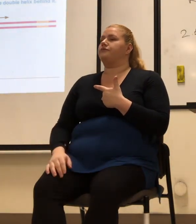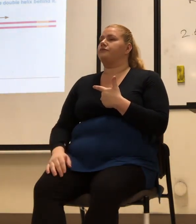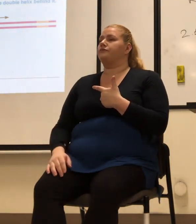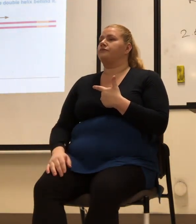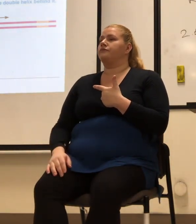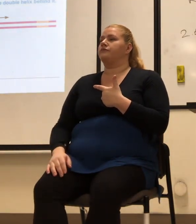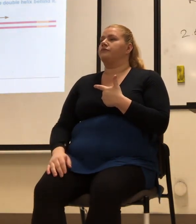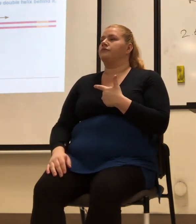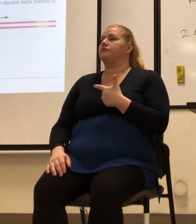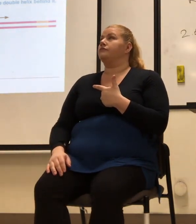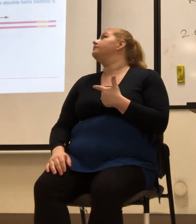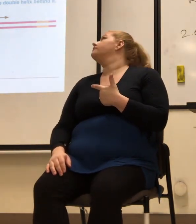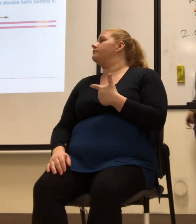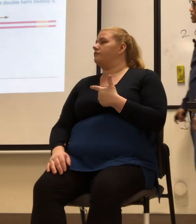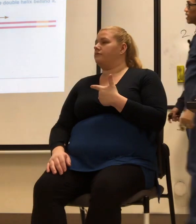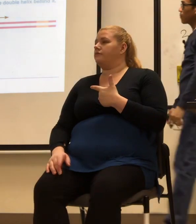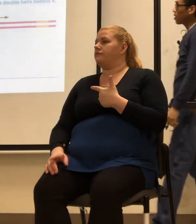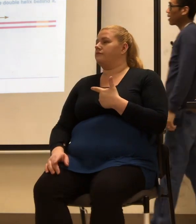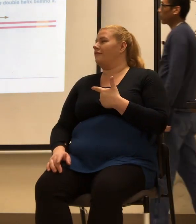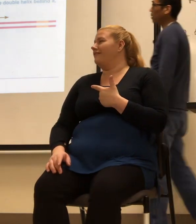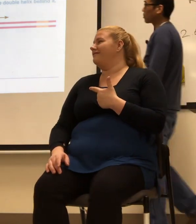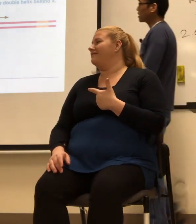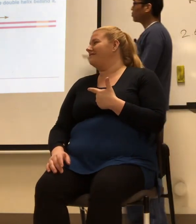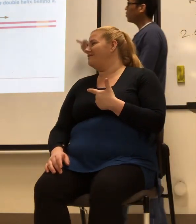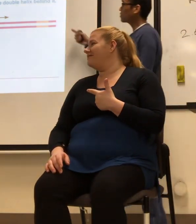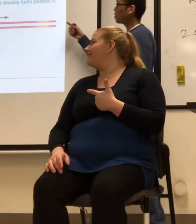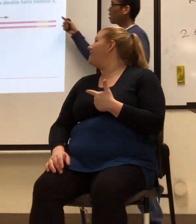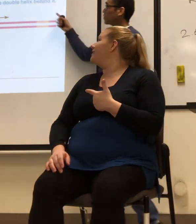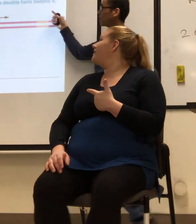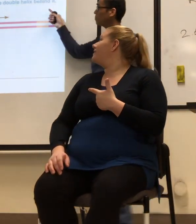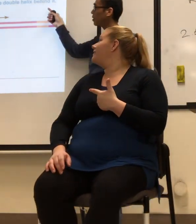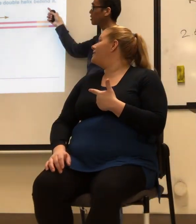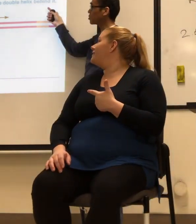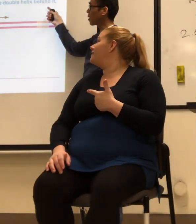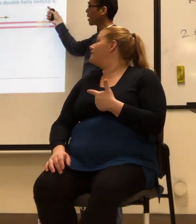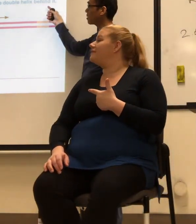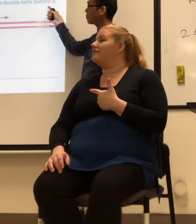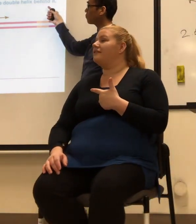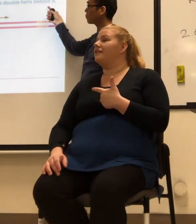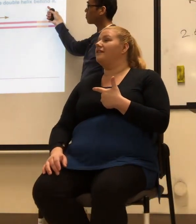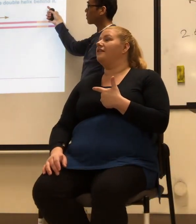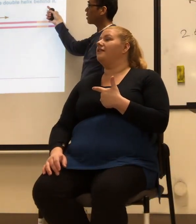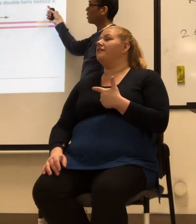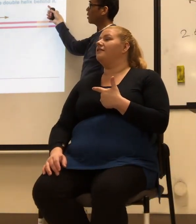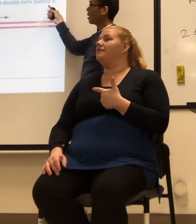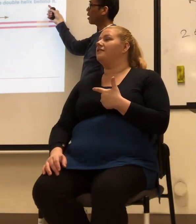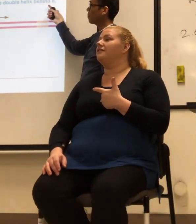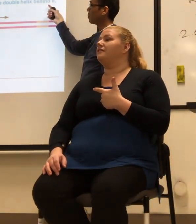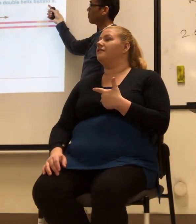Let me read what it says on the slide. As the mRNA polymerase moves along the template strand,